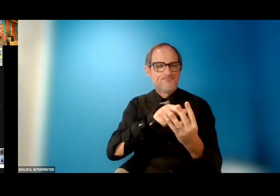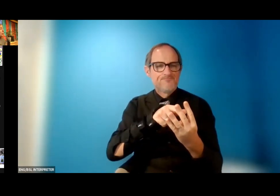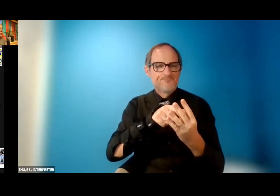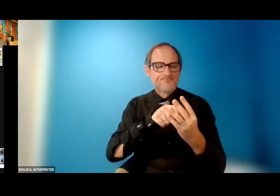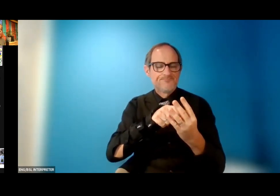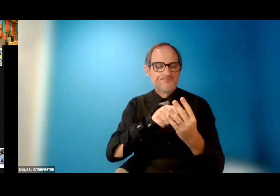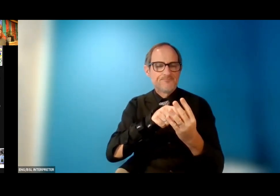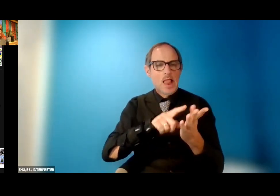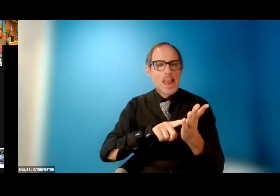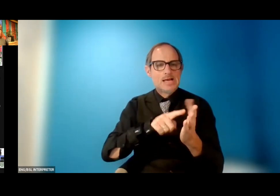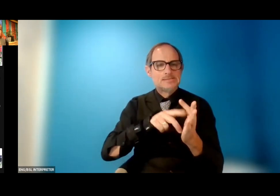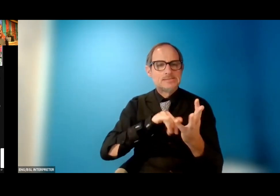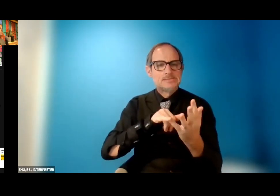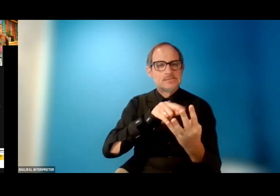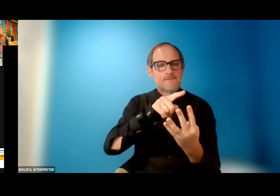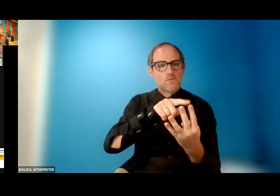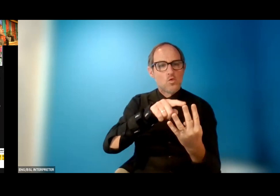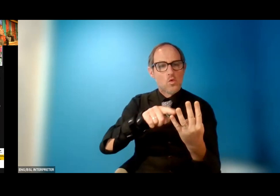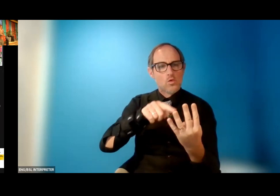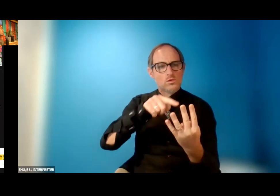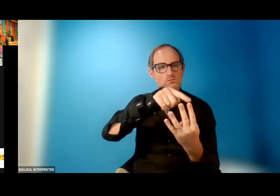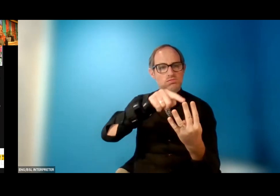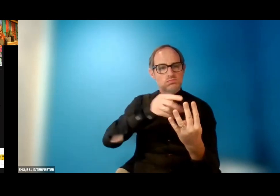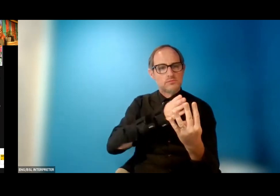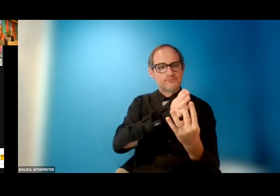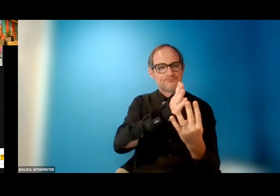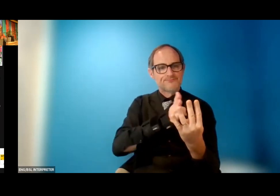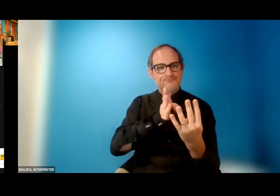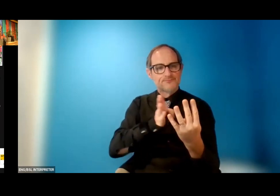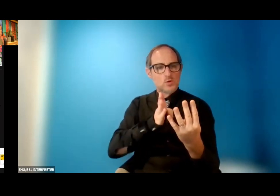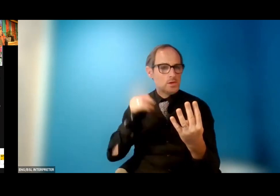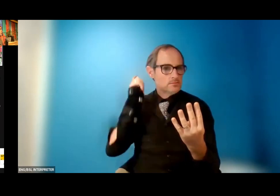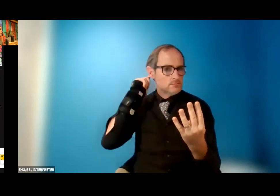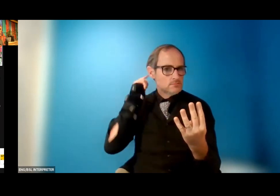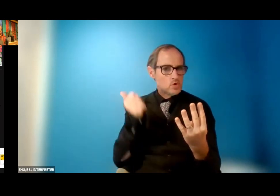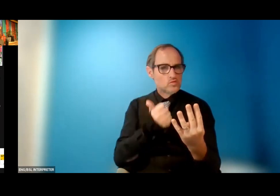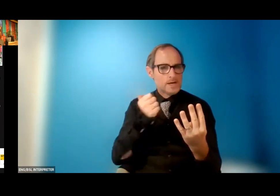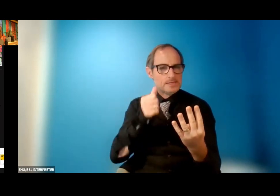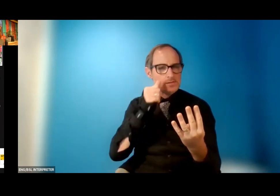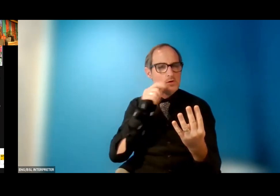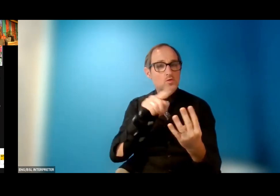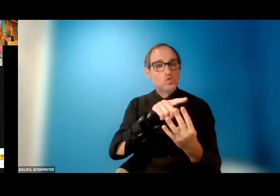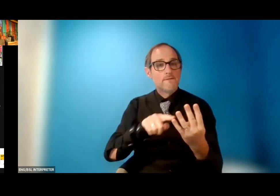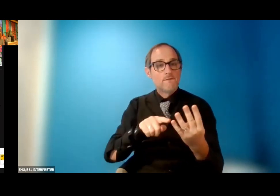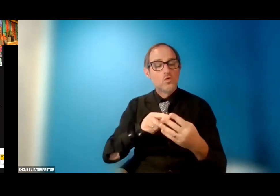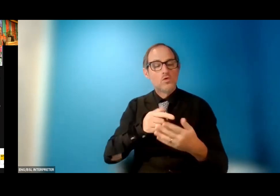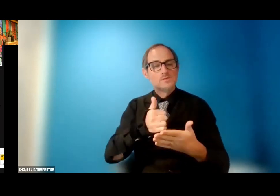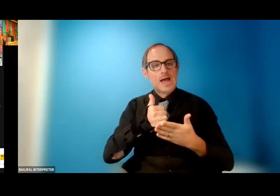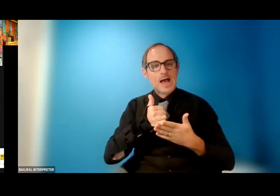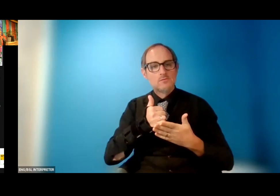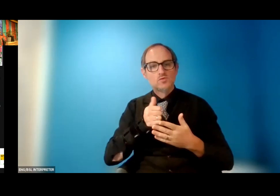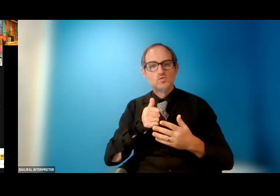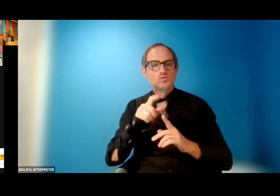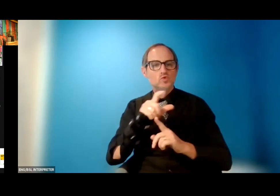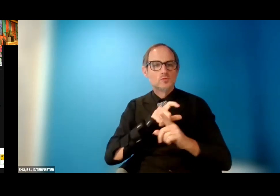what do we already know? We can be using it as a way to be co-designing community-led visions. So to be asking, what does